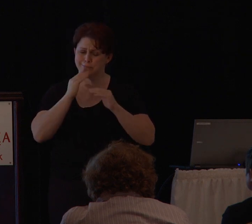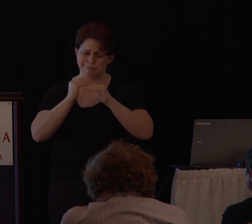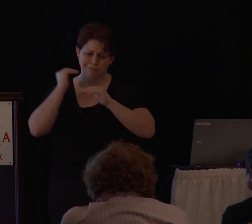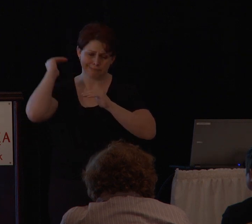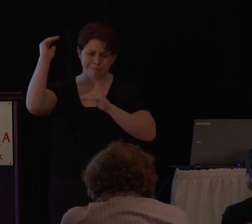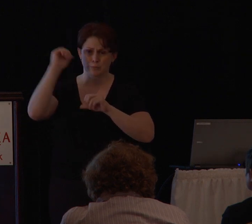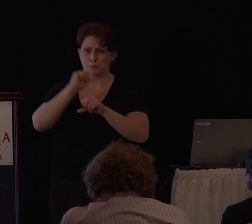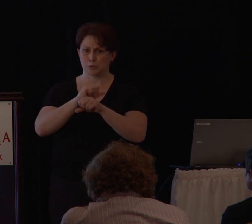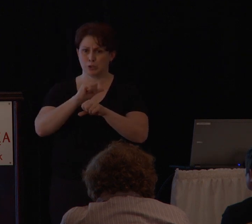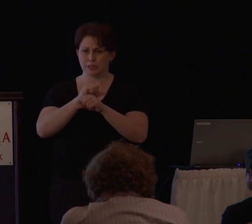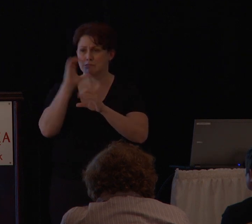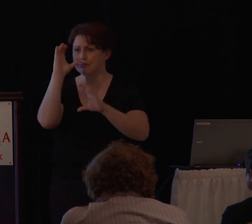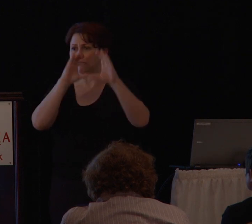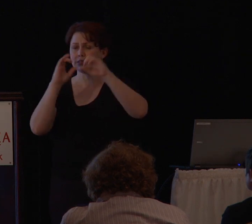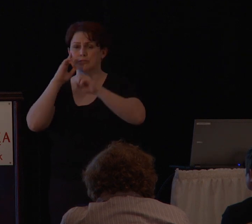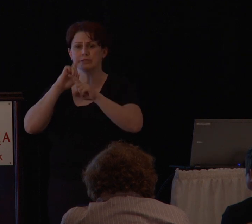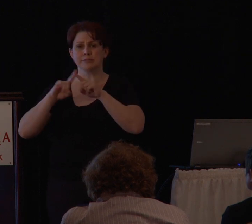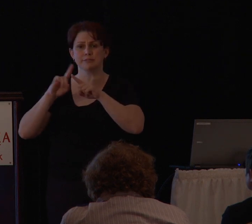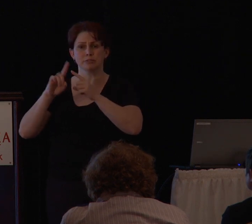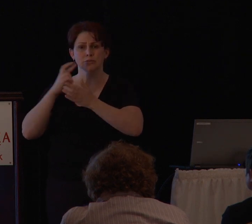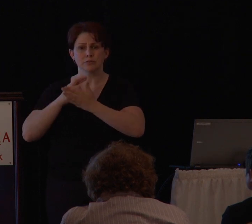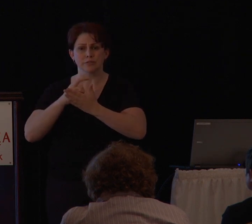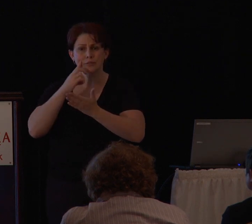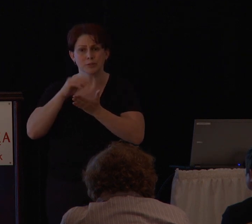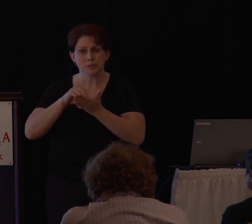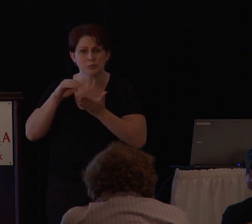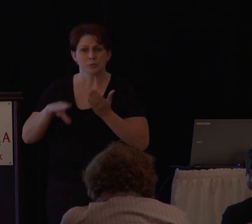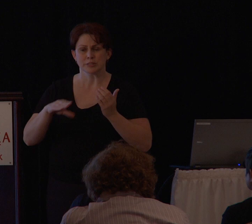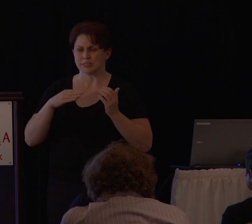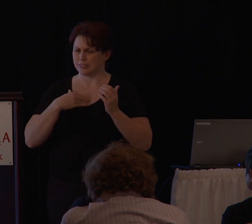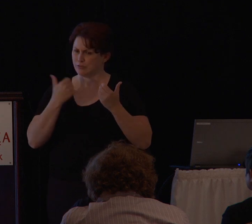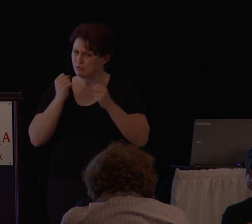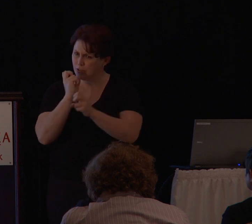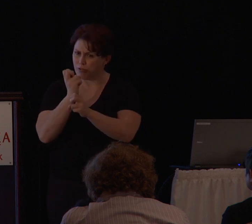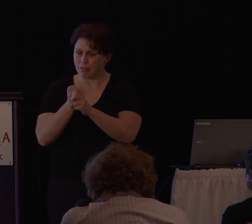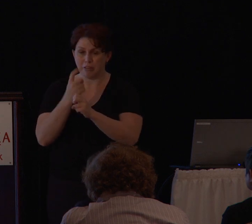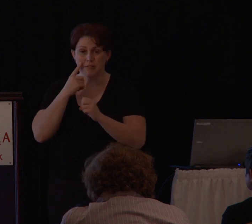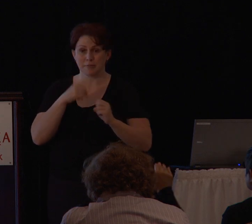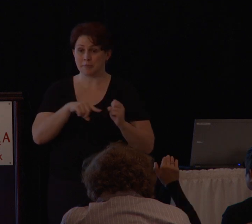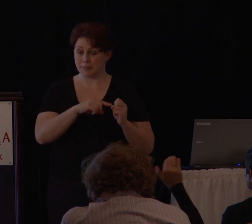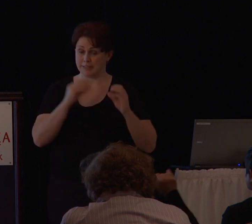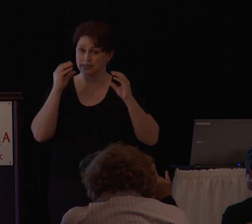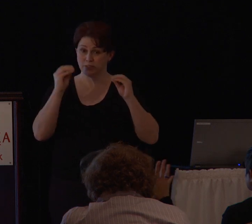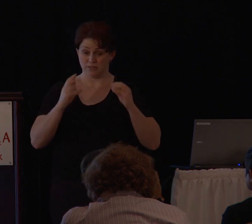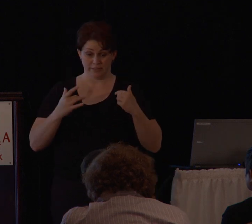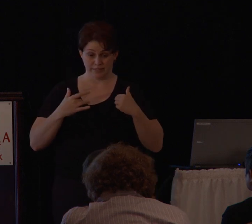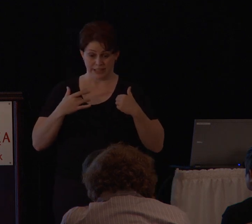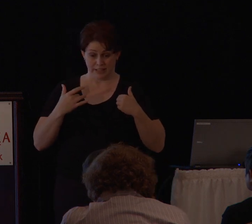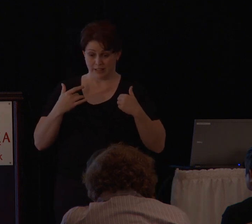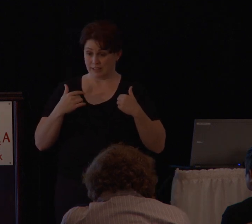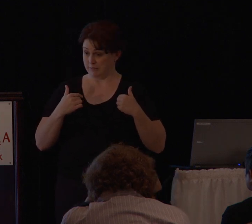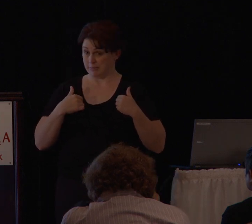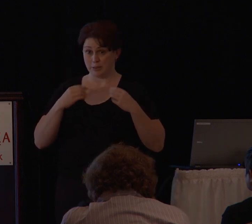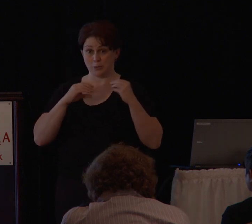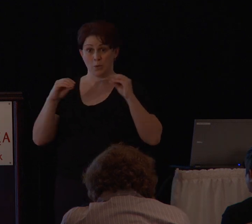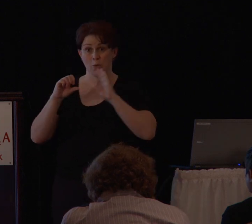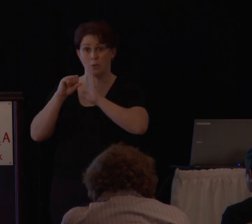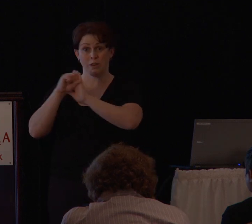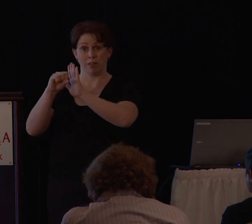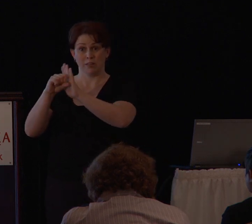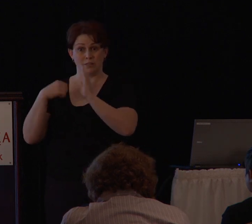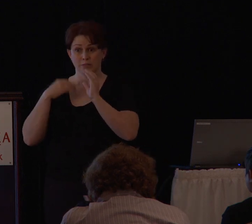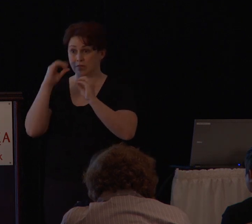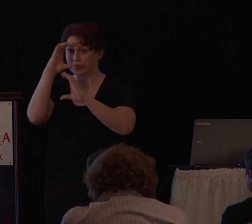get access to resources for the students in their class. And they said that's the only way that you can help